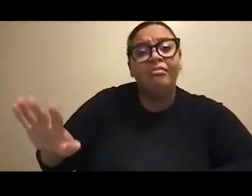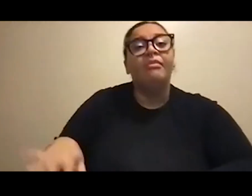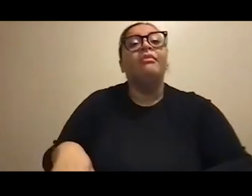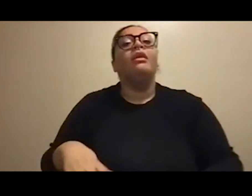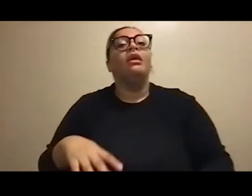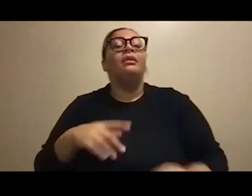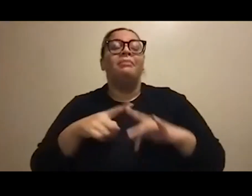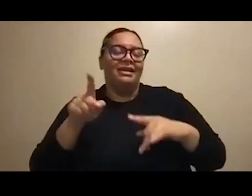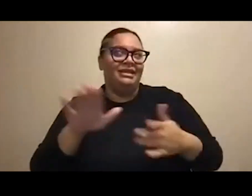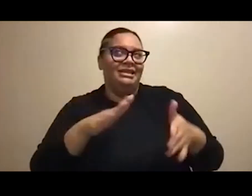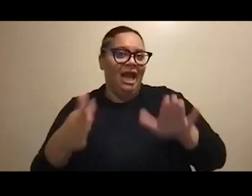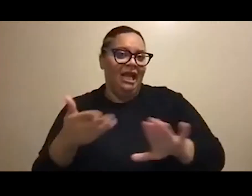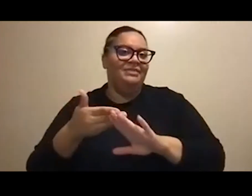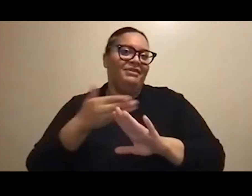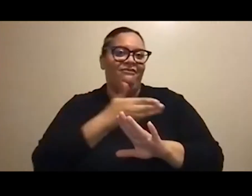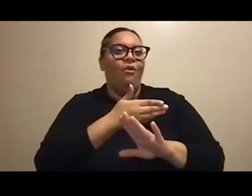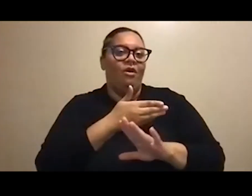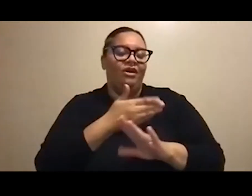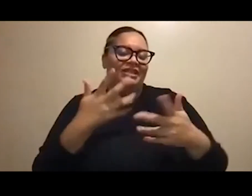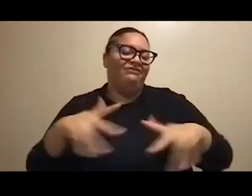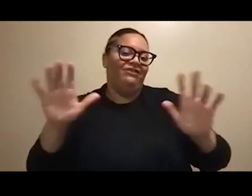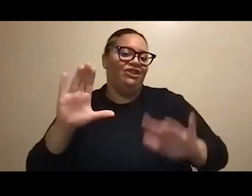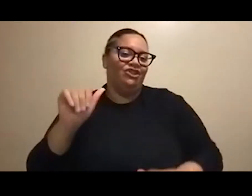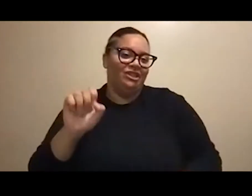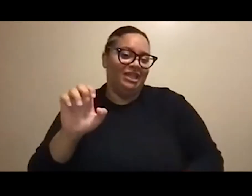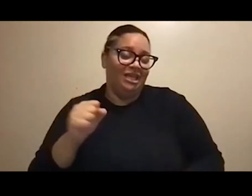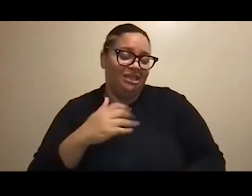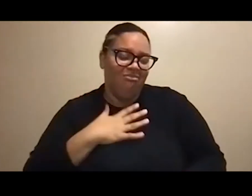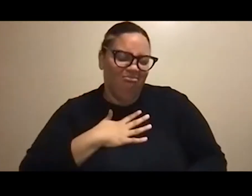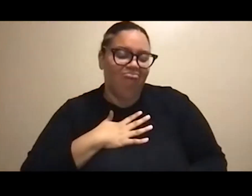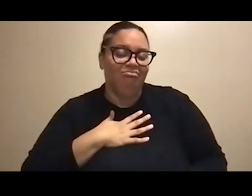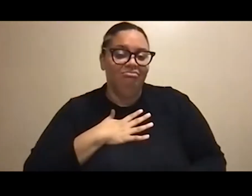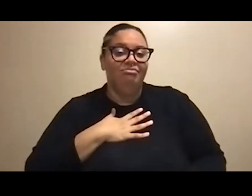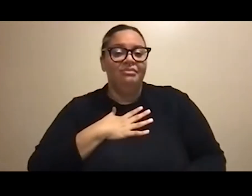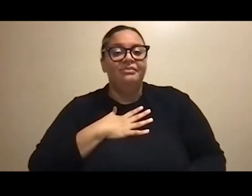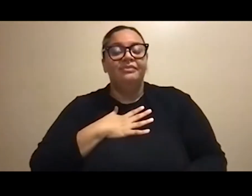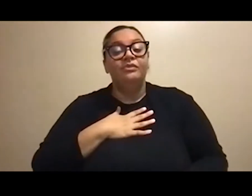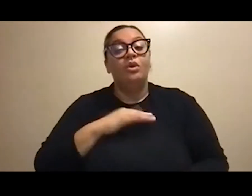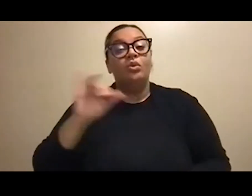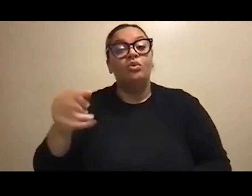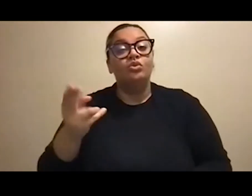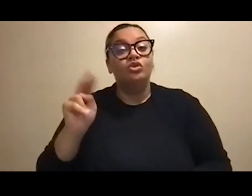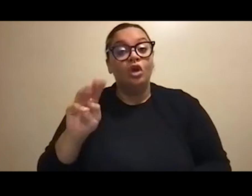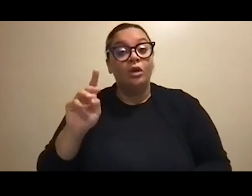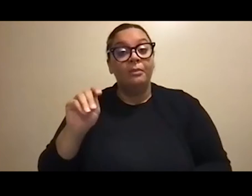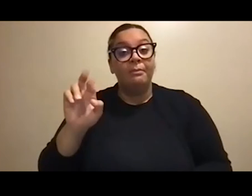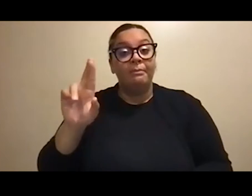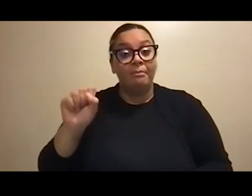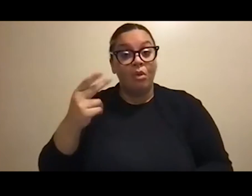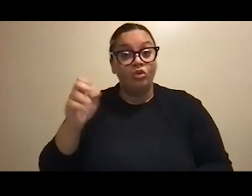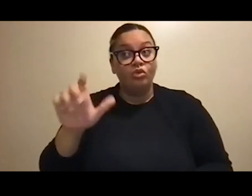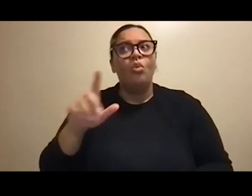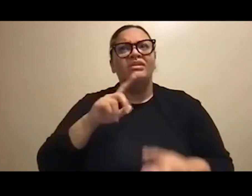litigation was completed, and his estate, his heirs, carried on with it. But John Marshall was very sympathetic to John Barron's